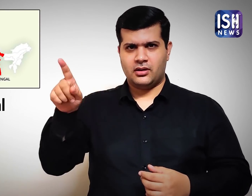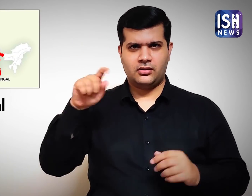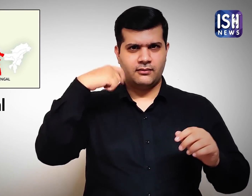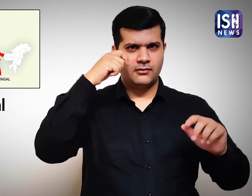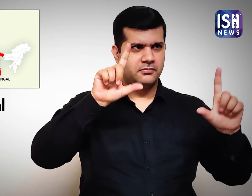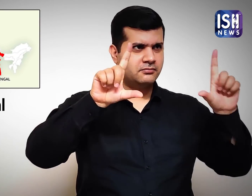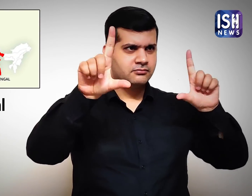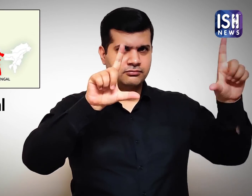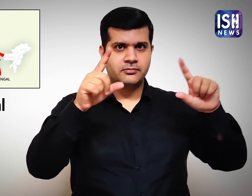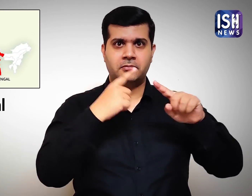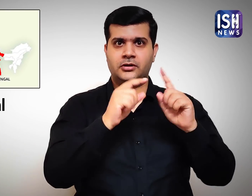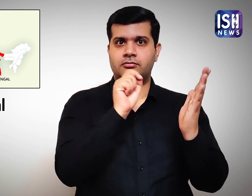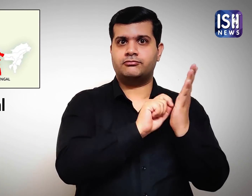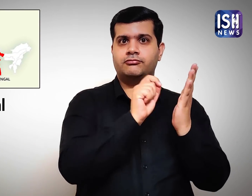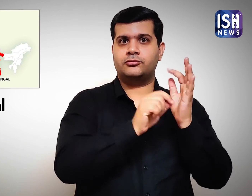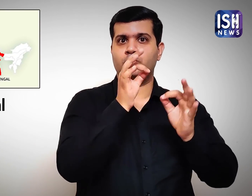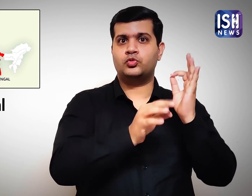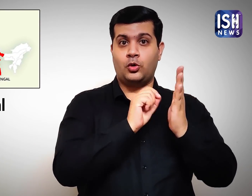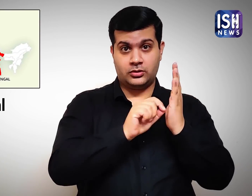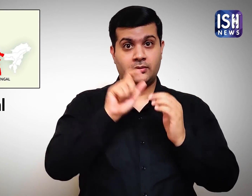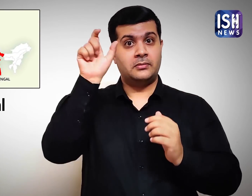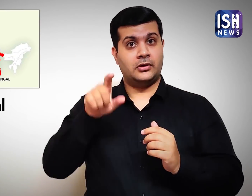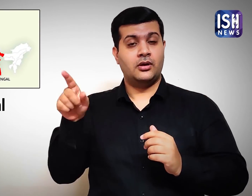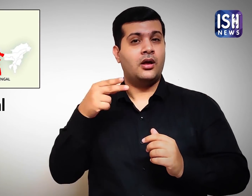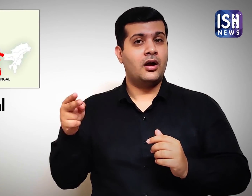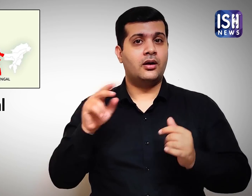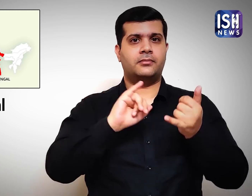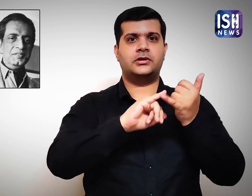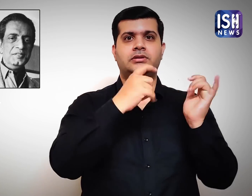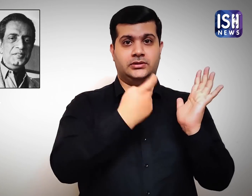from West Bengal, Satyajit Ray in his novels.